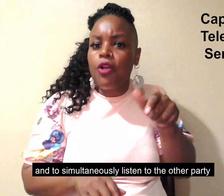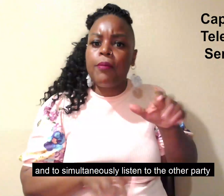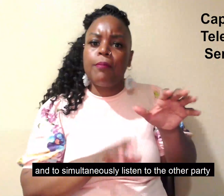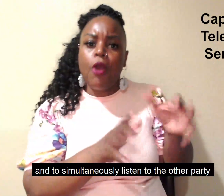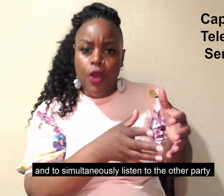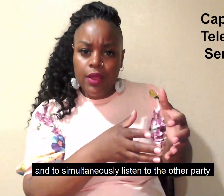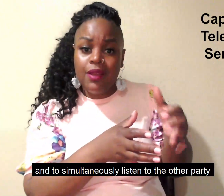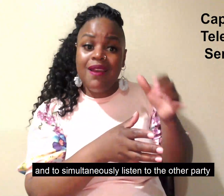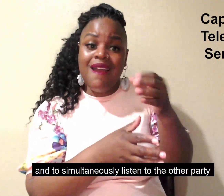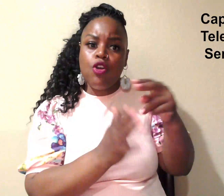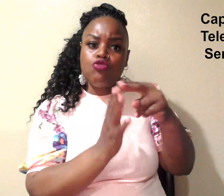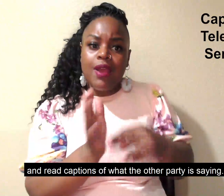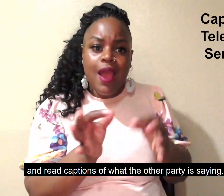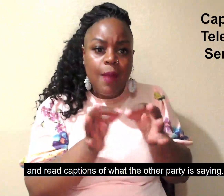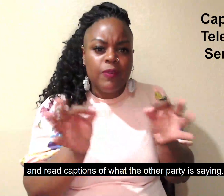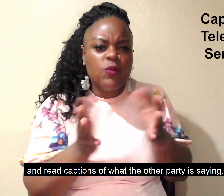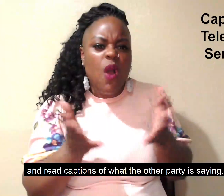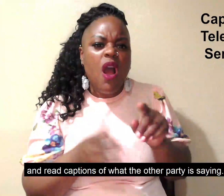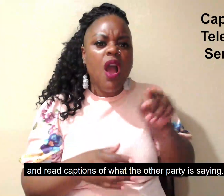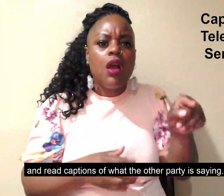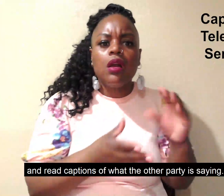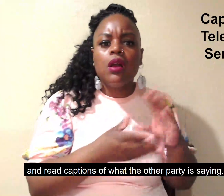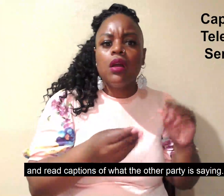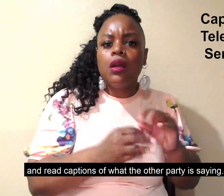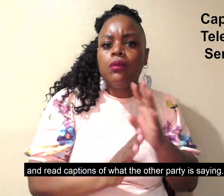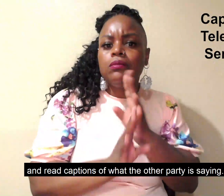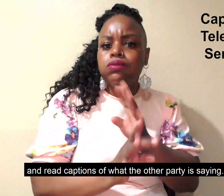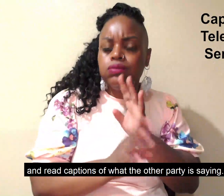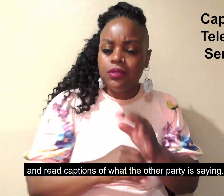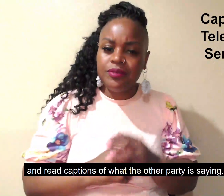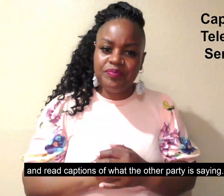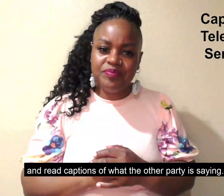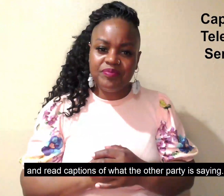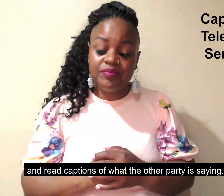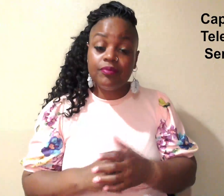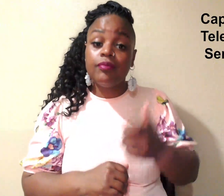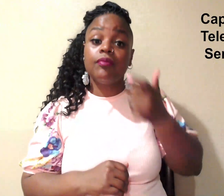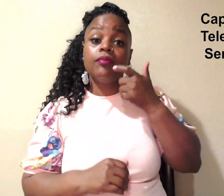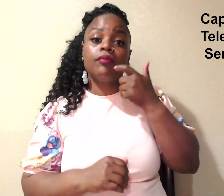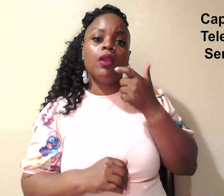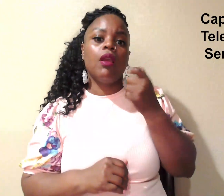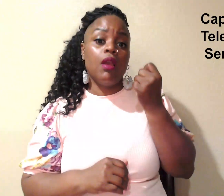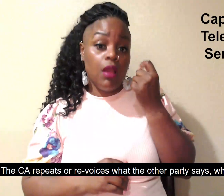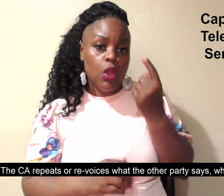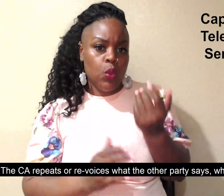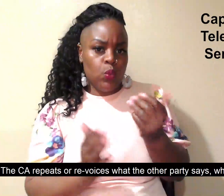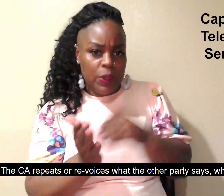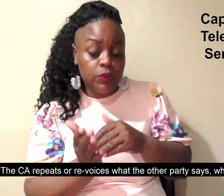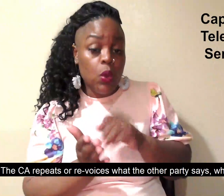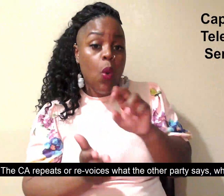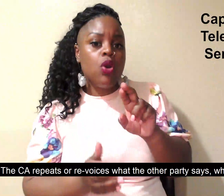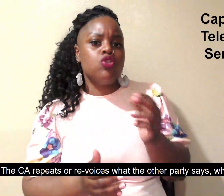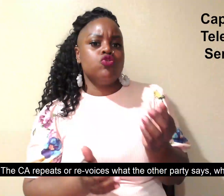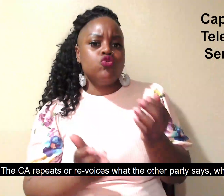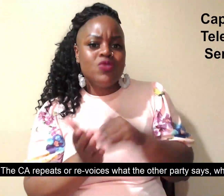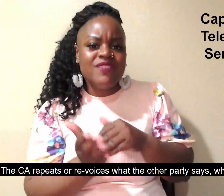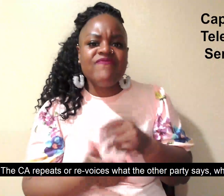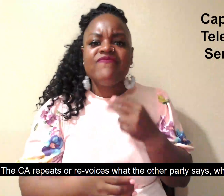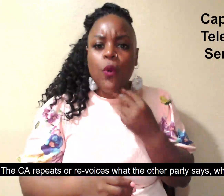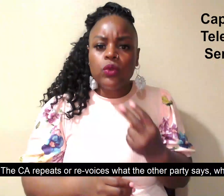to the other party and read captions of what the other party is saying. The CA repeats or